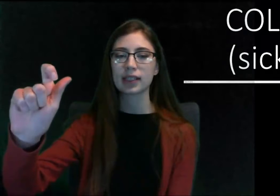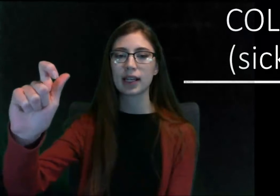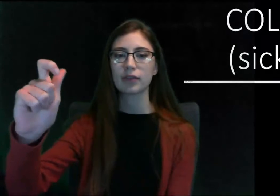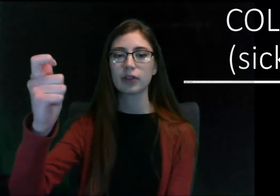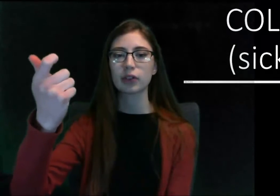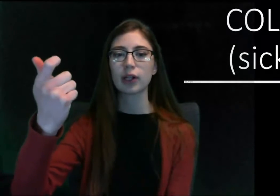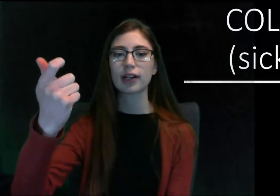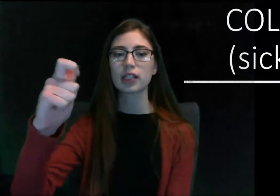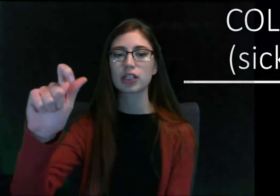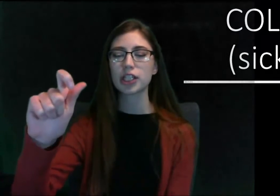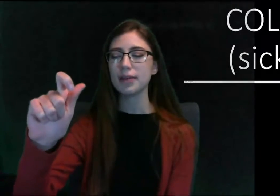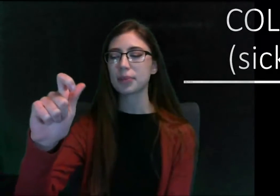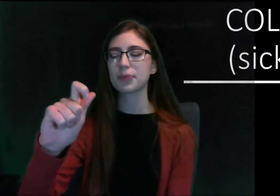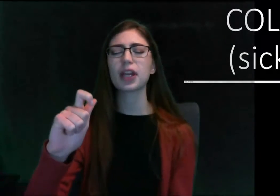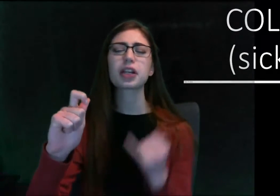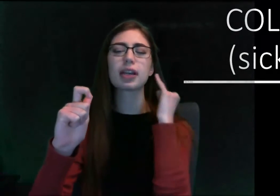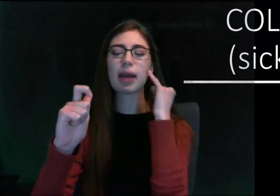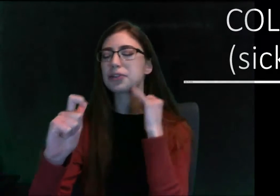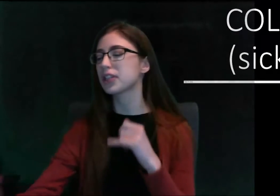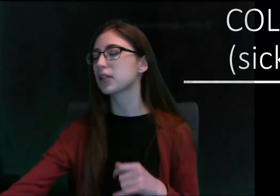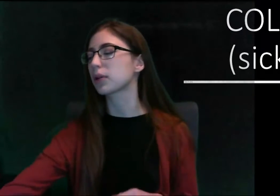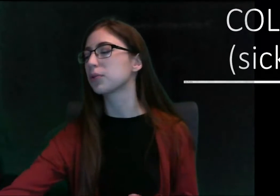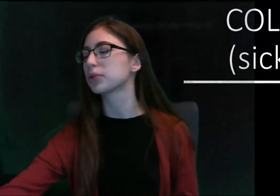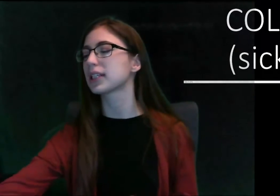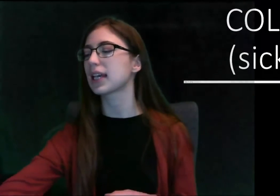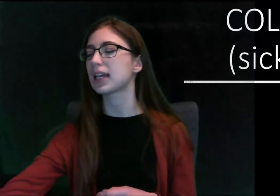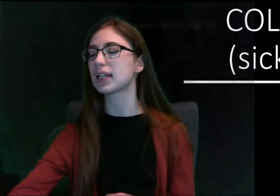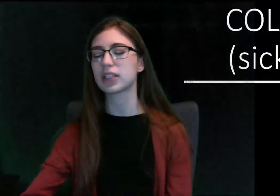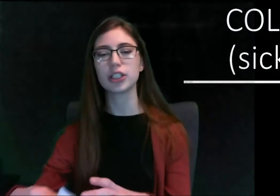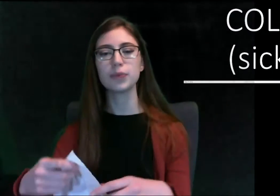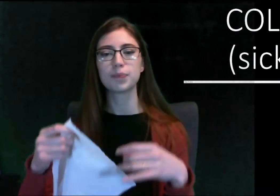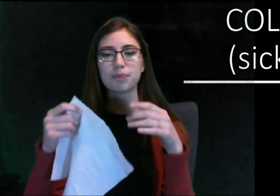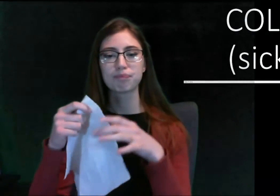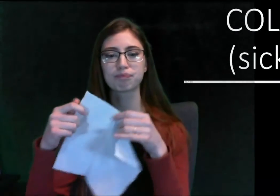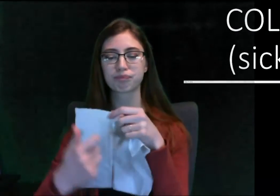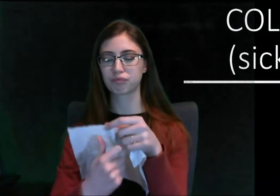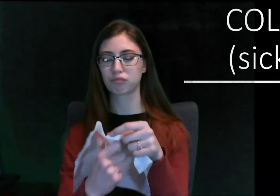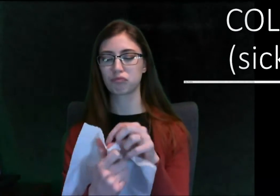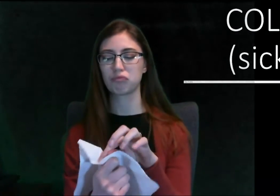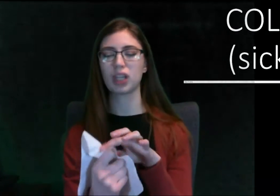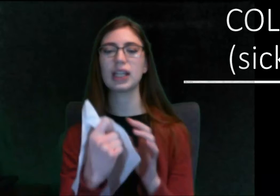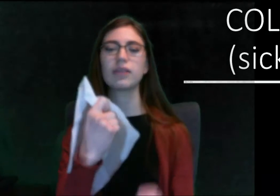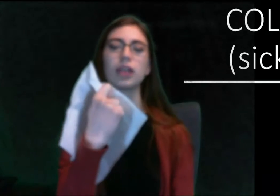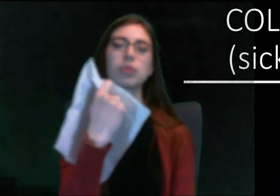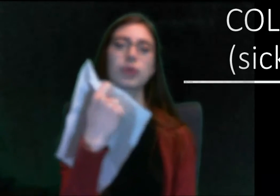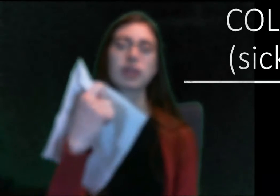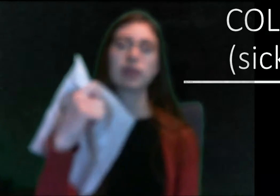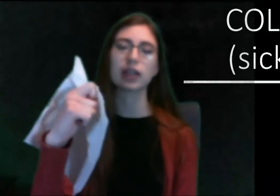of crooked shape. And you're going to imagine that you are holding a tissue kind of in between your